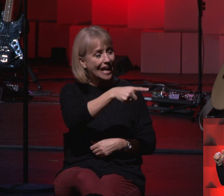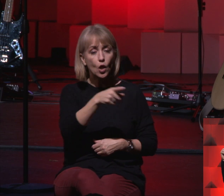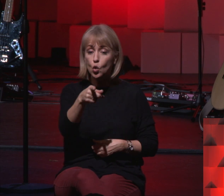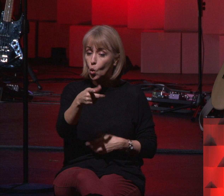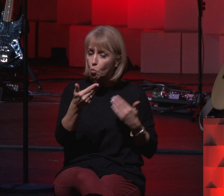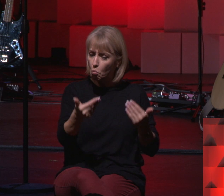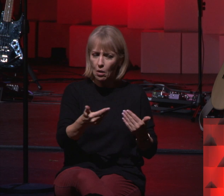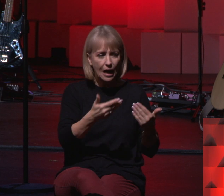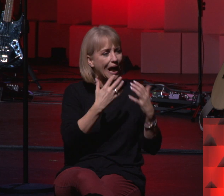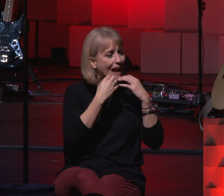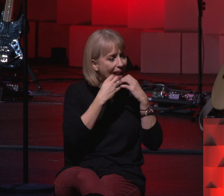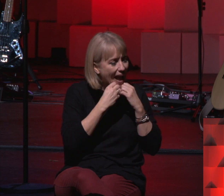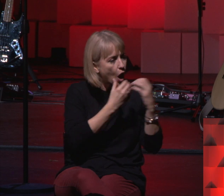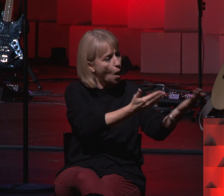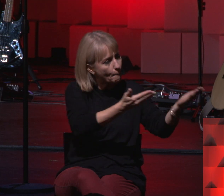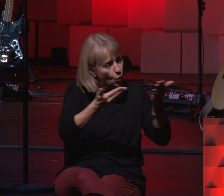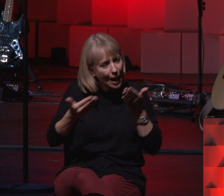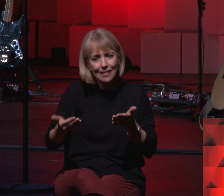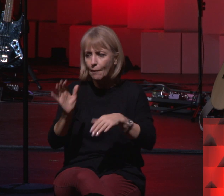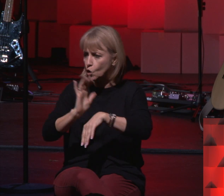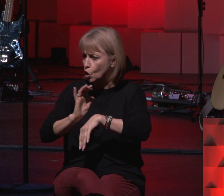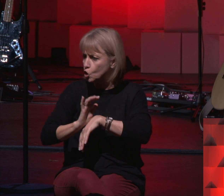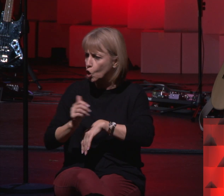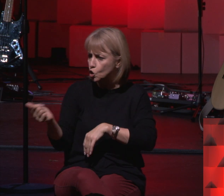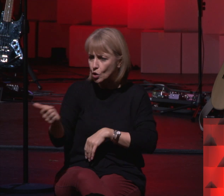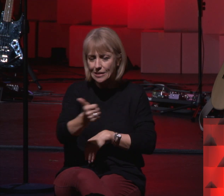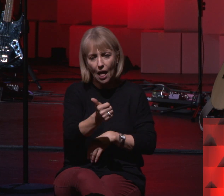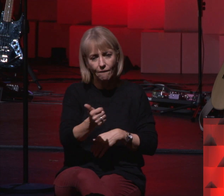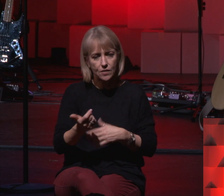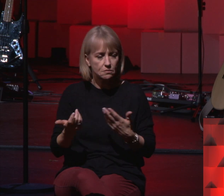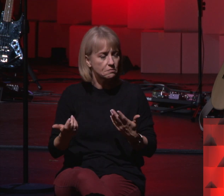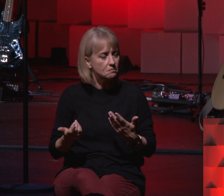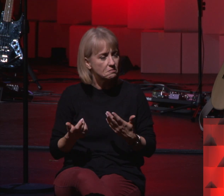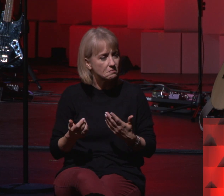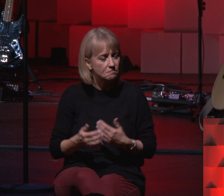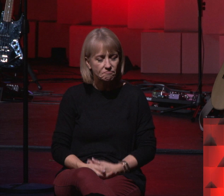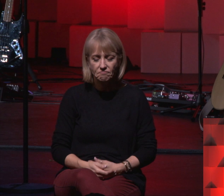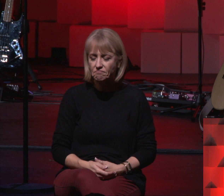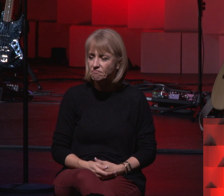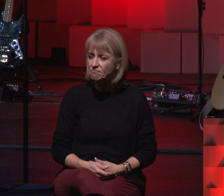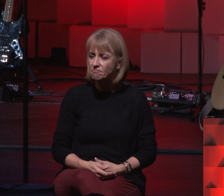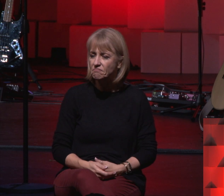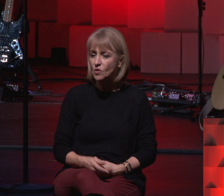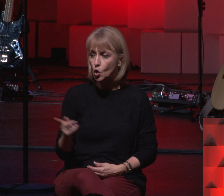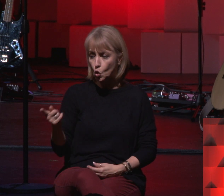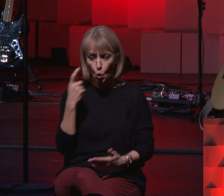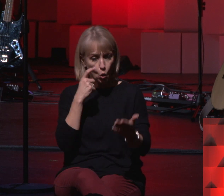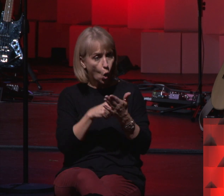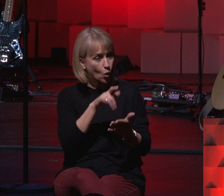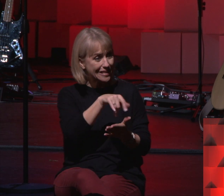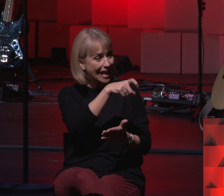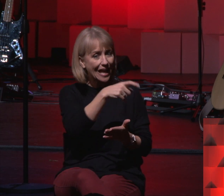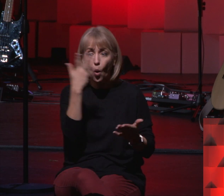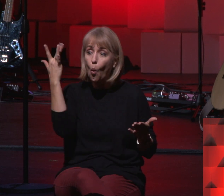demonstrate a care and a love and do something for them yourself individually. The reason why you see that need is because God puts you in